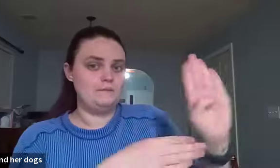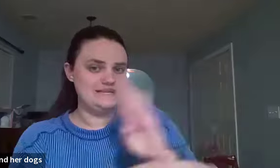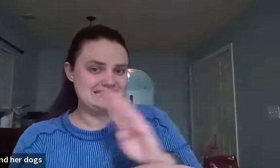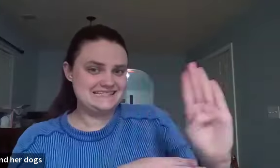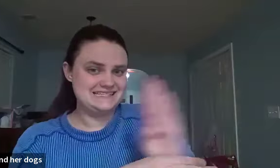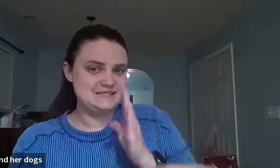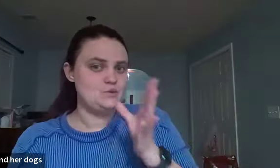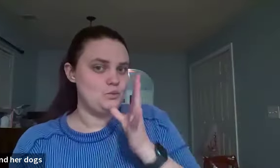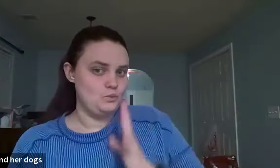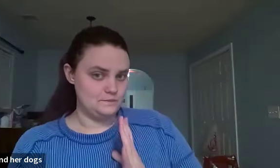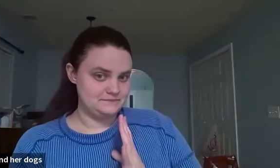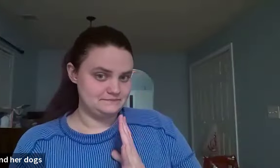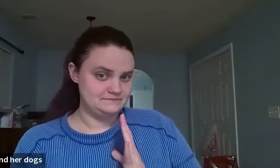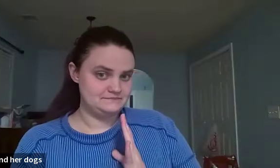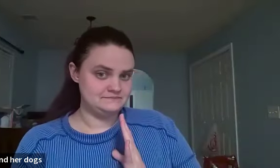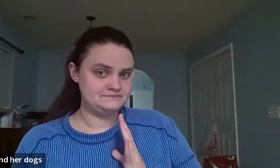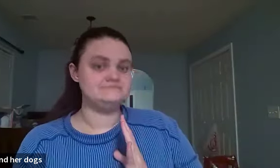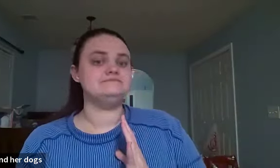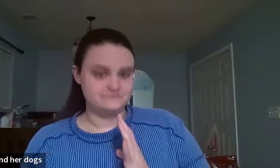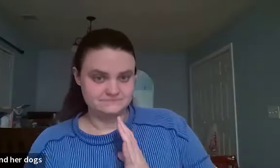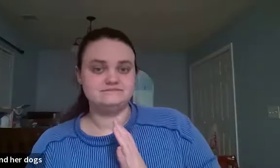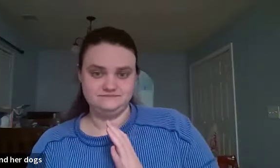or business woman.